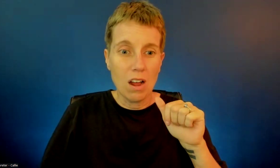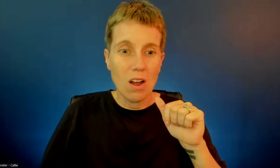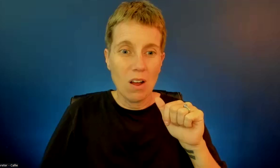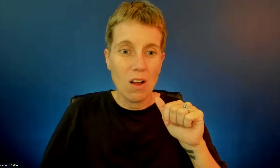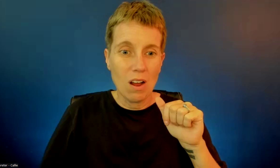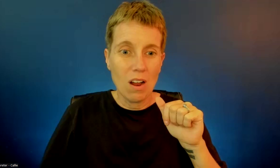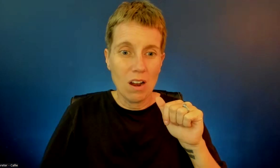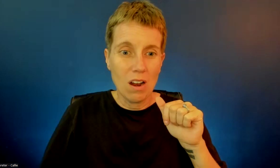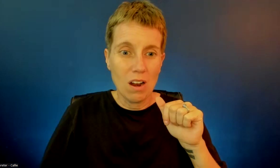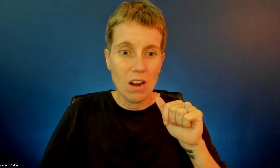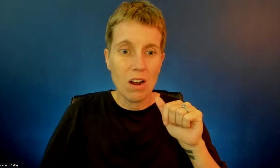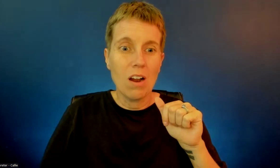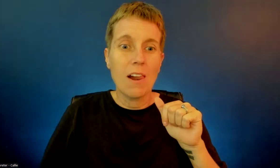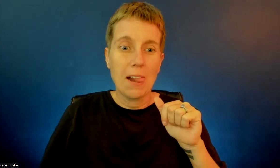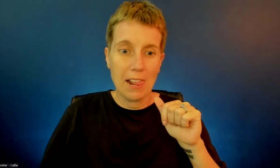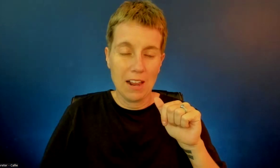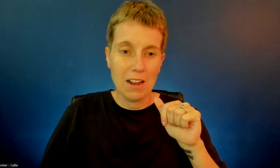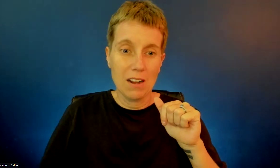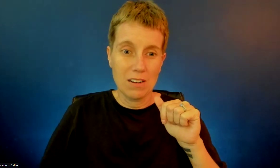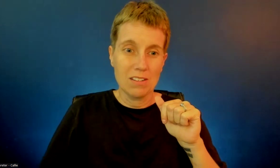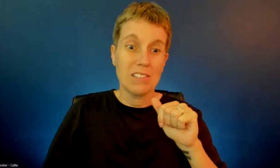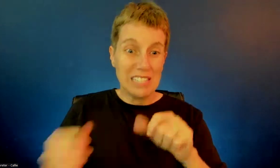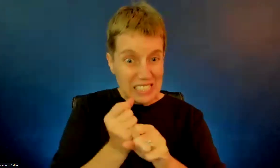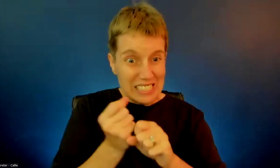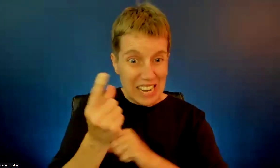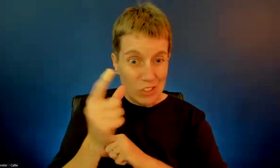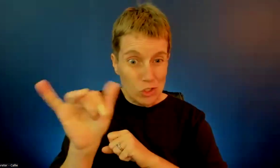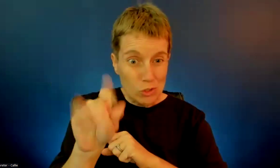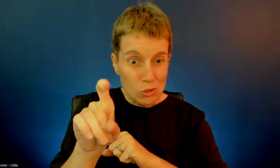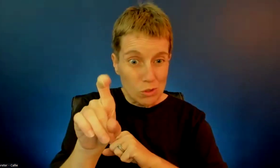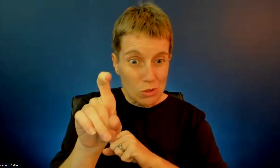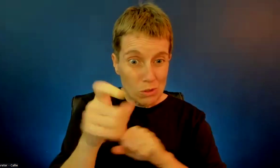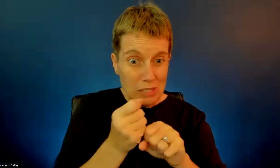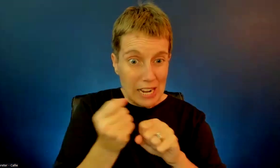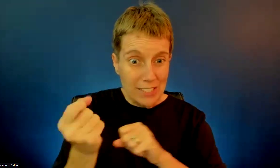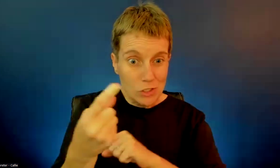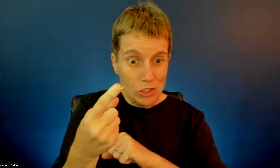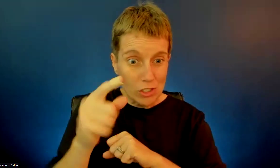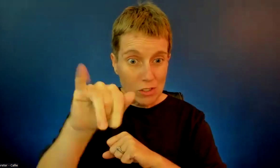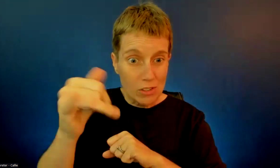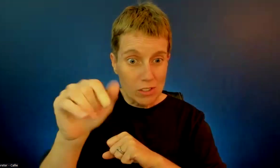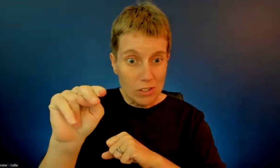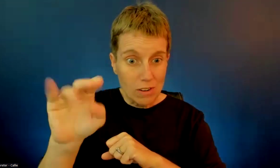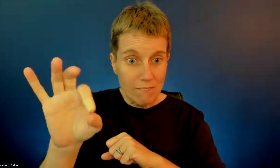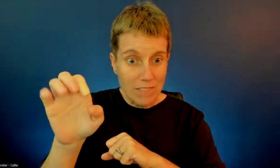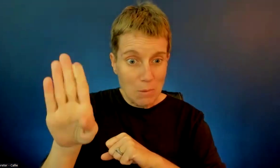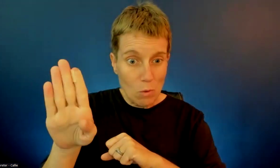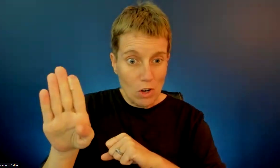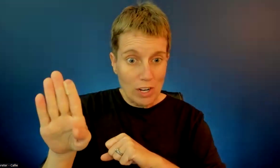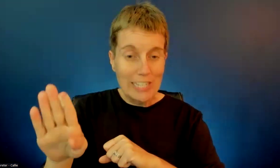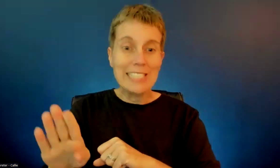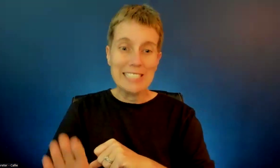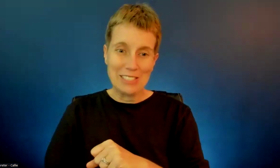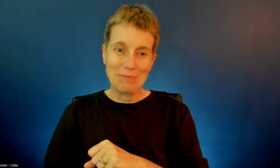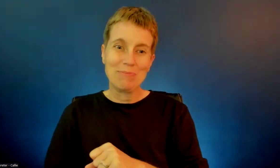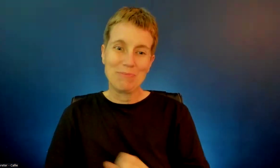that we go ahead and we publish a list with the second Monday